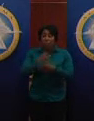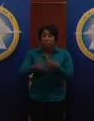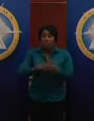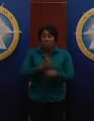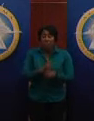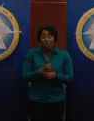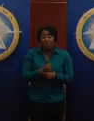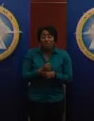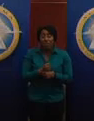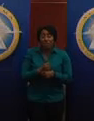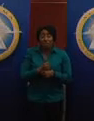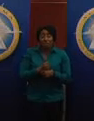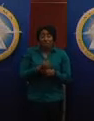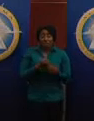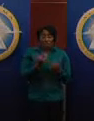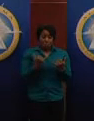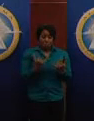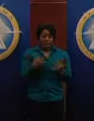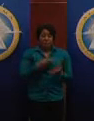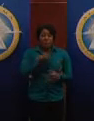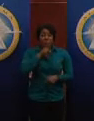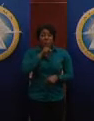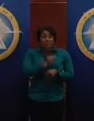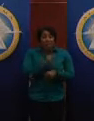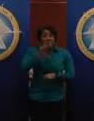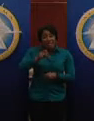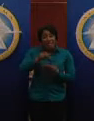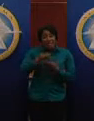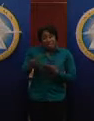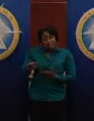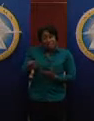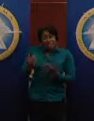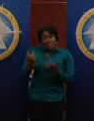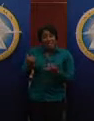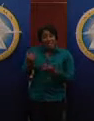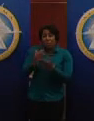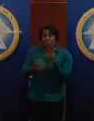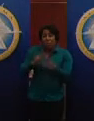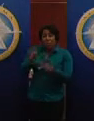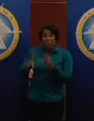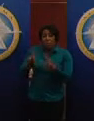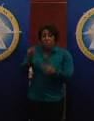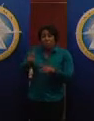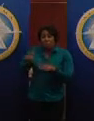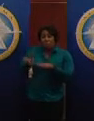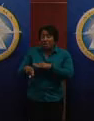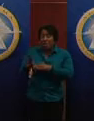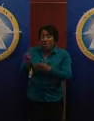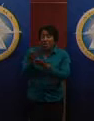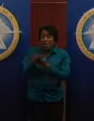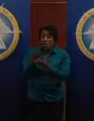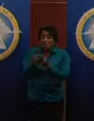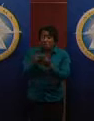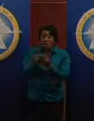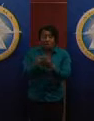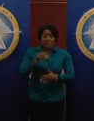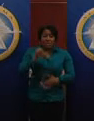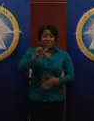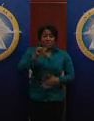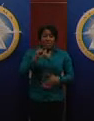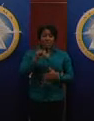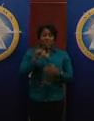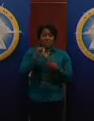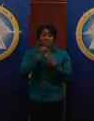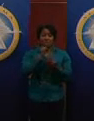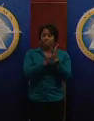when we really need resources, they're having to cut resources. And as everyone knows, Alabama's legislature passed and our governor signed